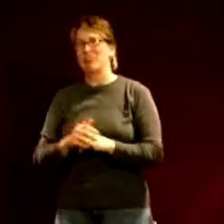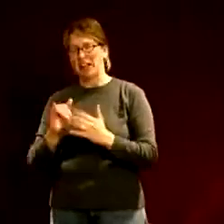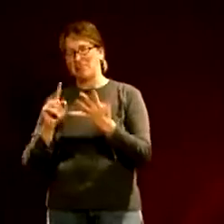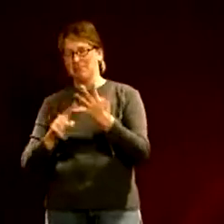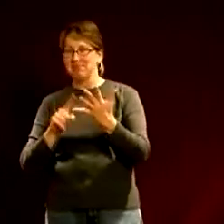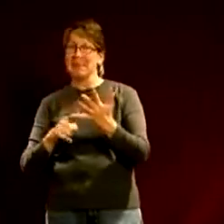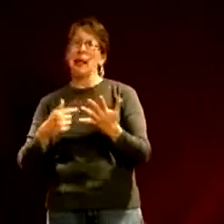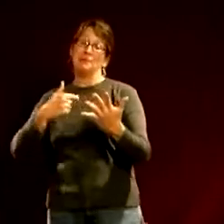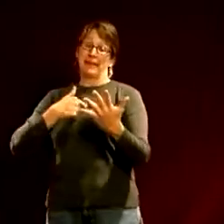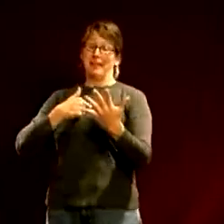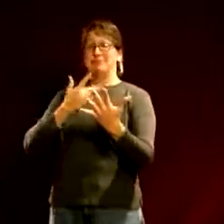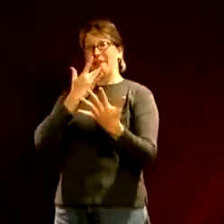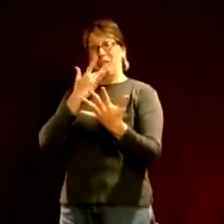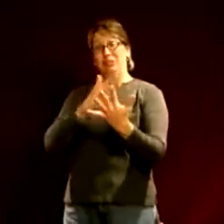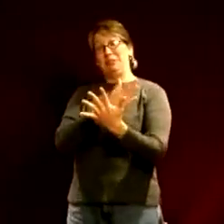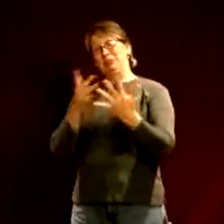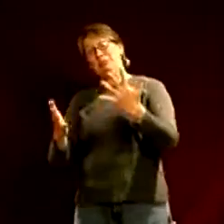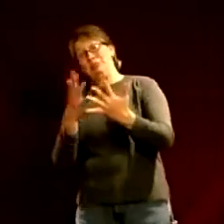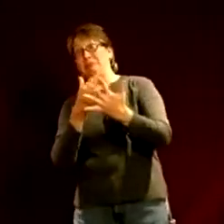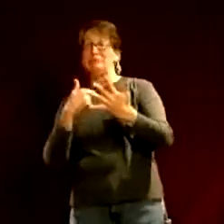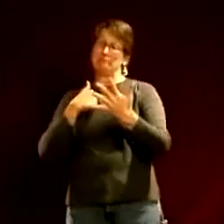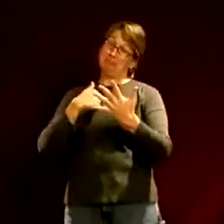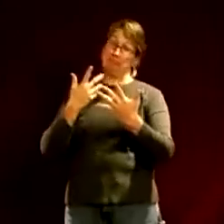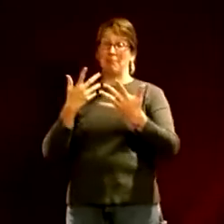those are the preferences that they had. For me, out of the 5,